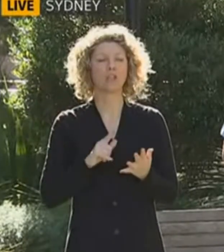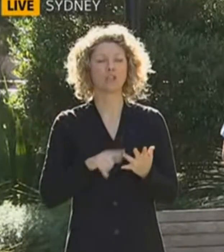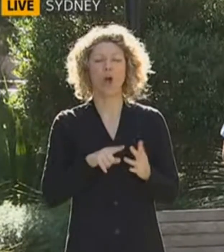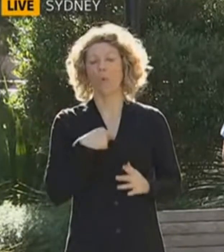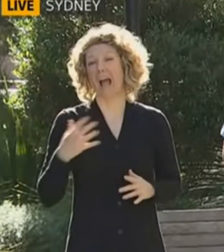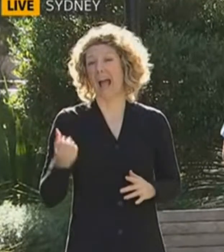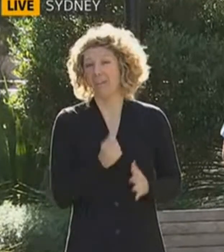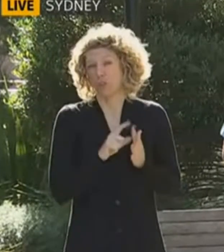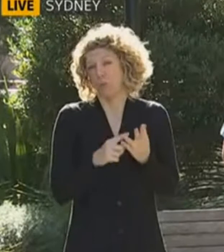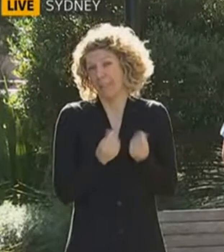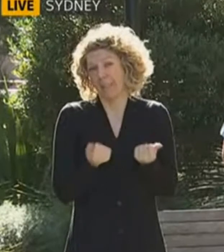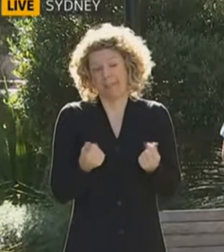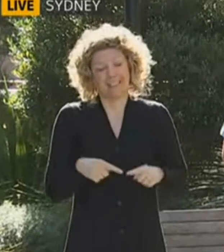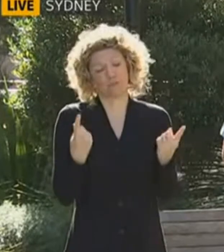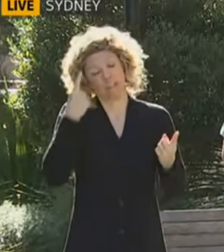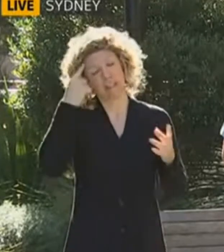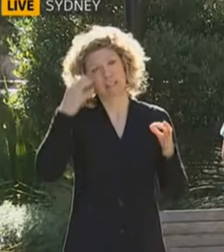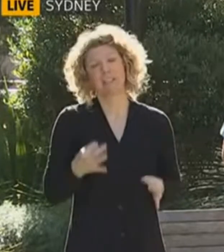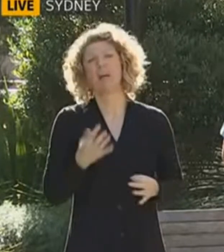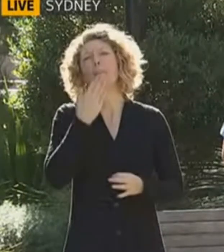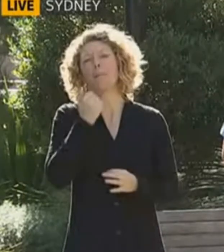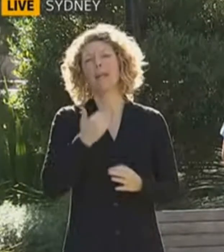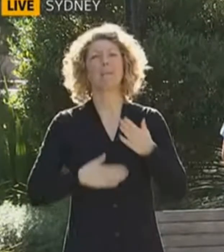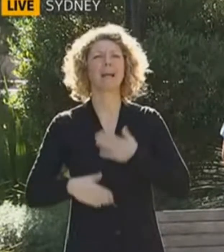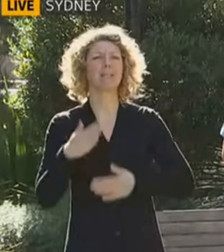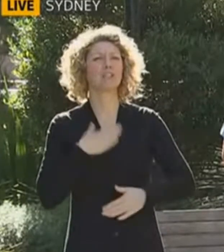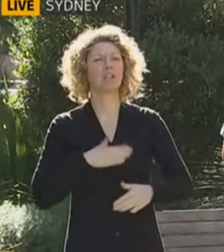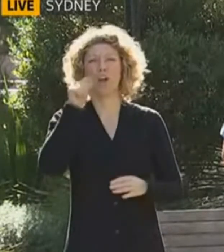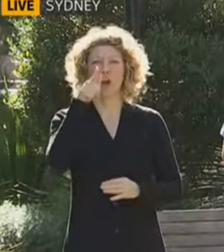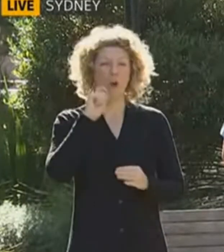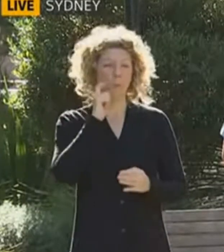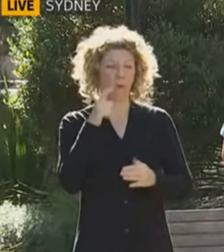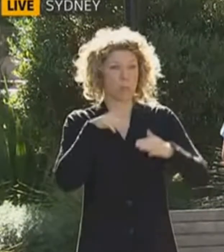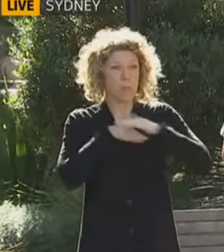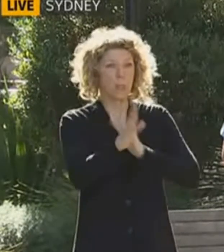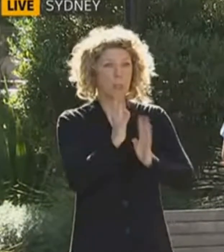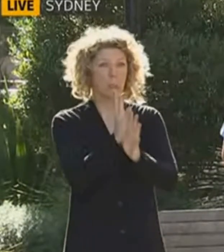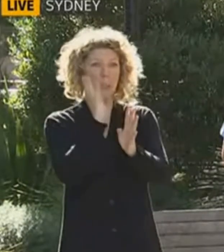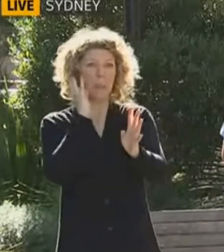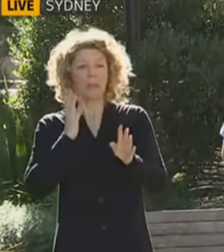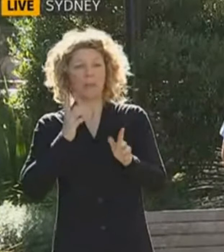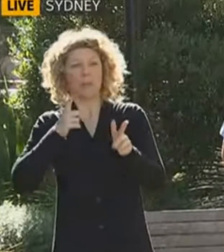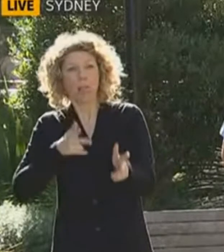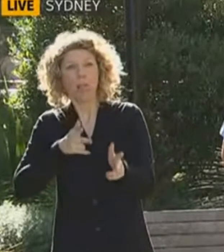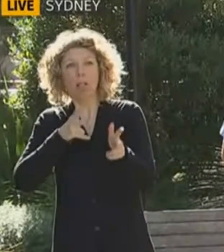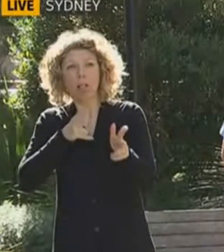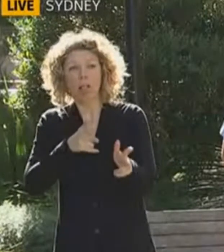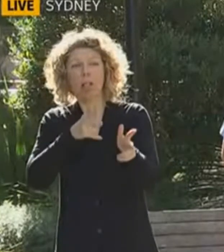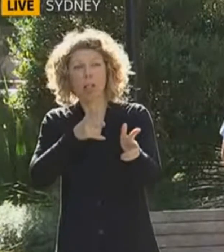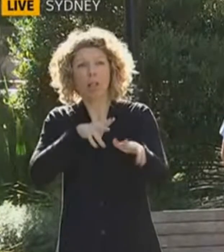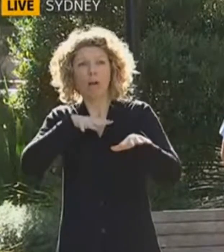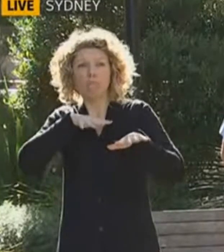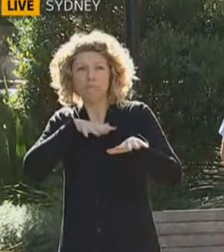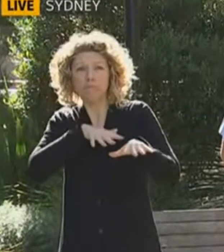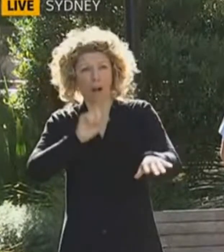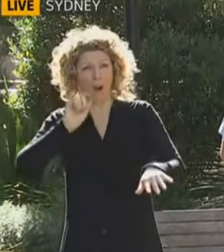action. And I ask everybody, please be patient. We know there'll be queues. We know there'll be disruption along our border communities for